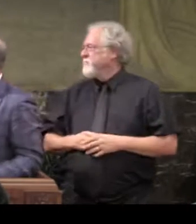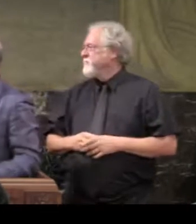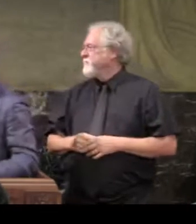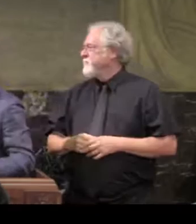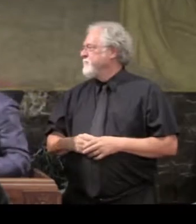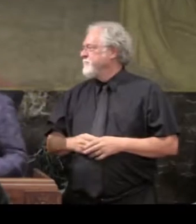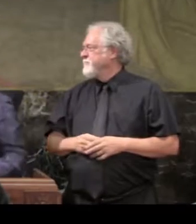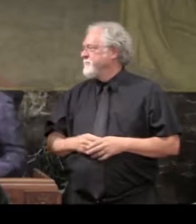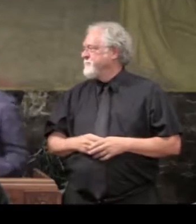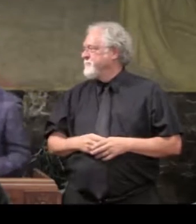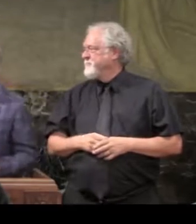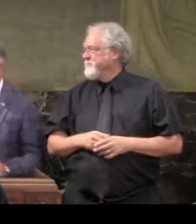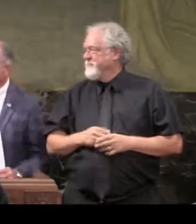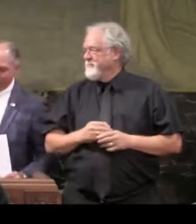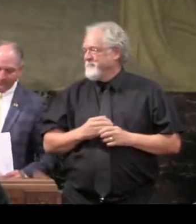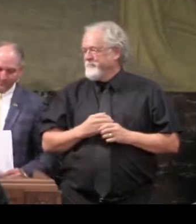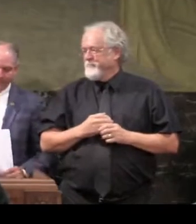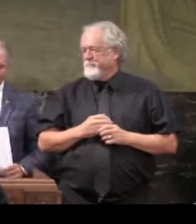you'd come forward.